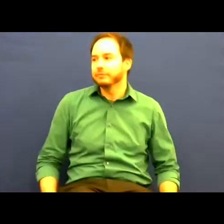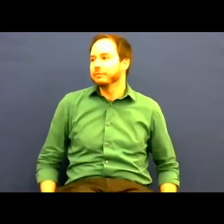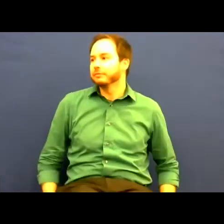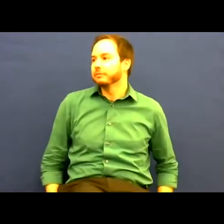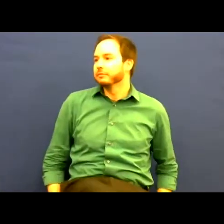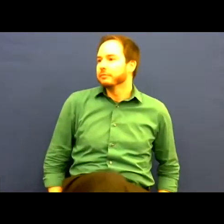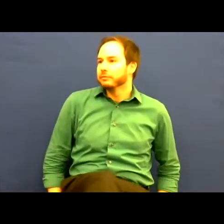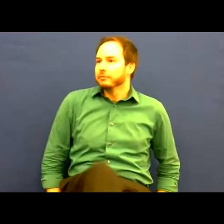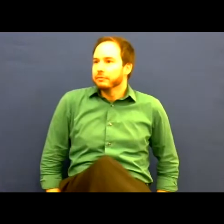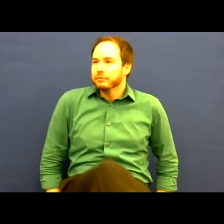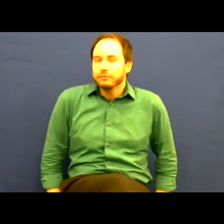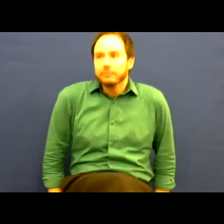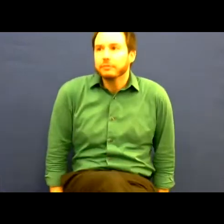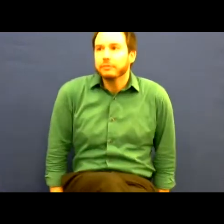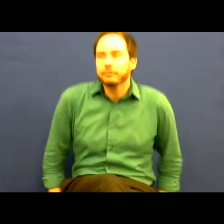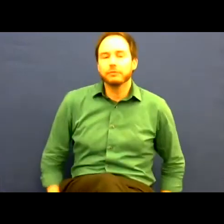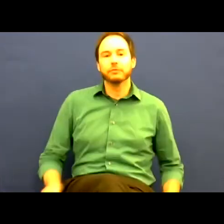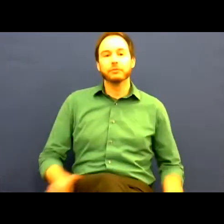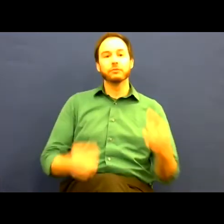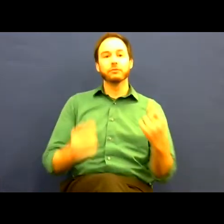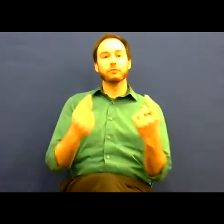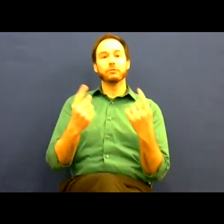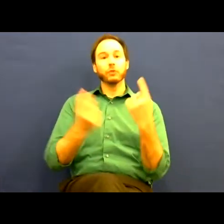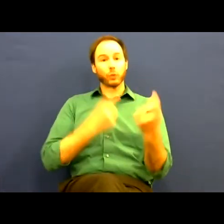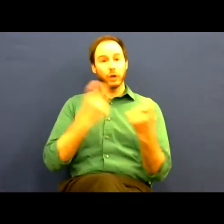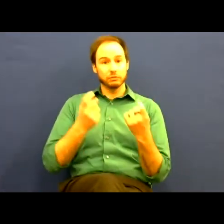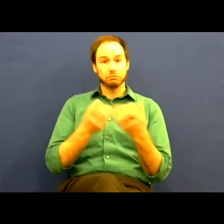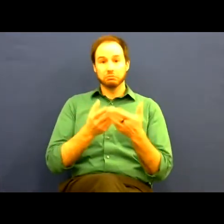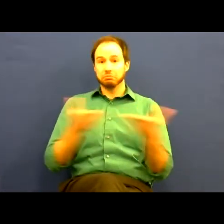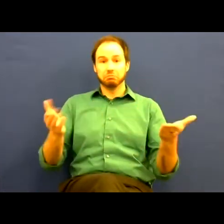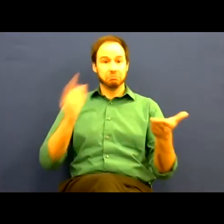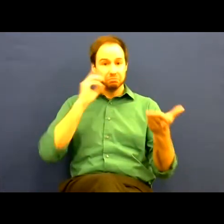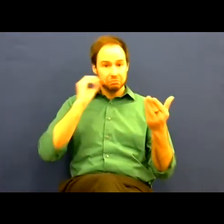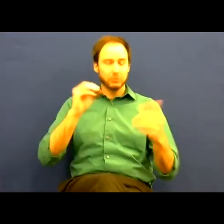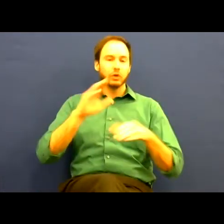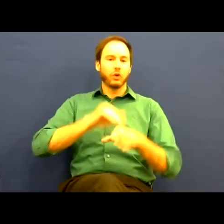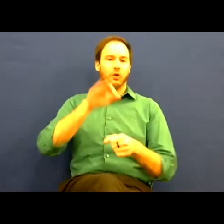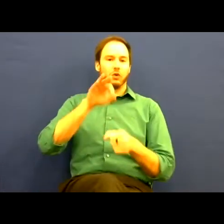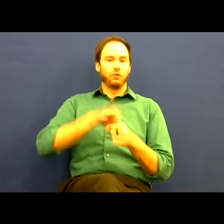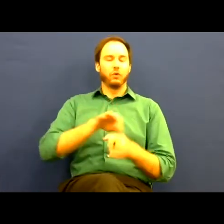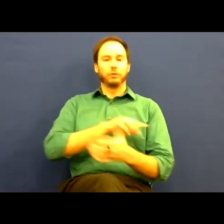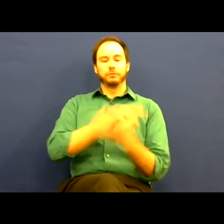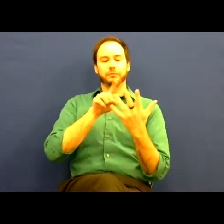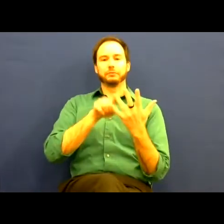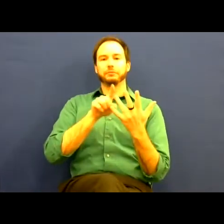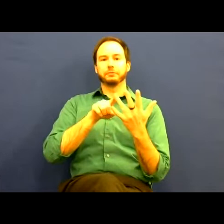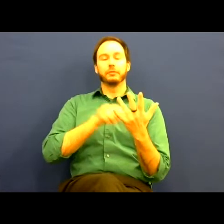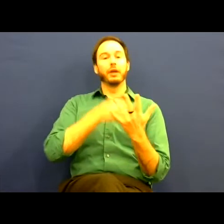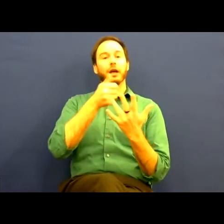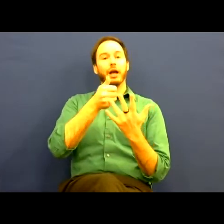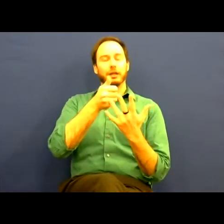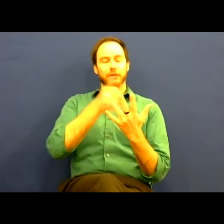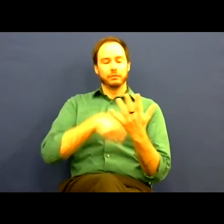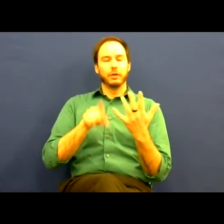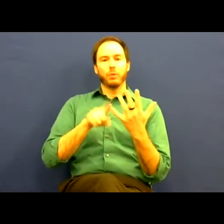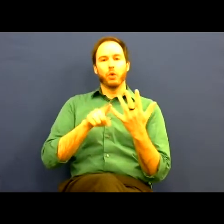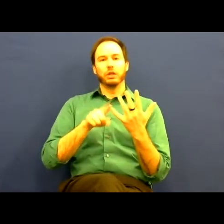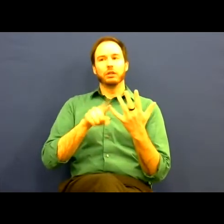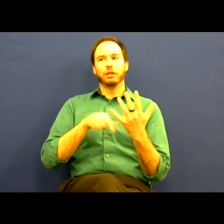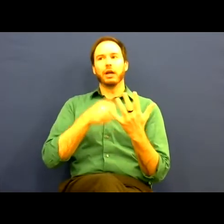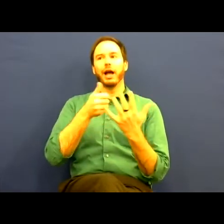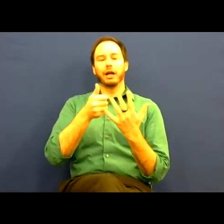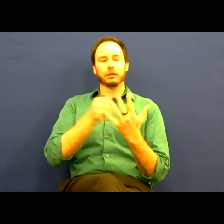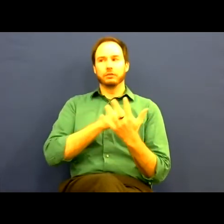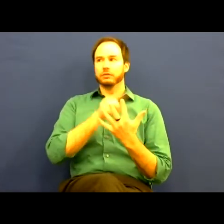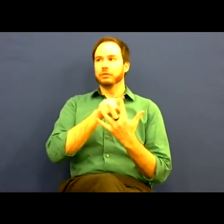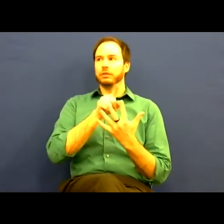Hearing and seeing none, please call the roll. Councilmember Safranik, Aye. Councilmember Bolsner,